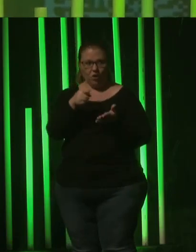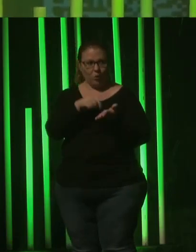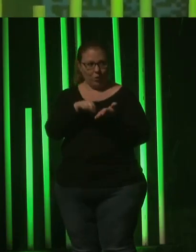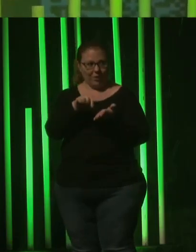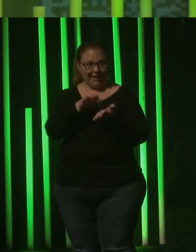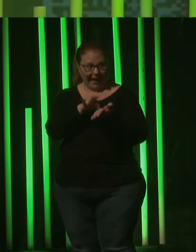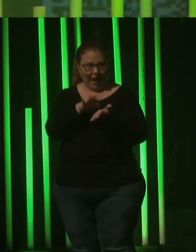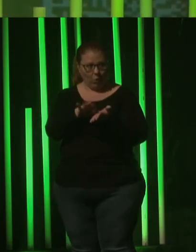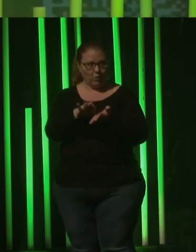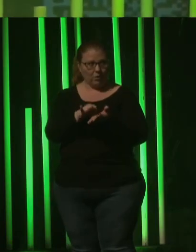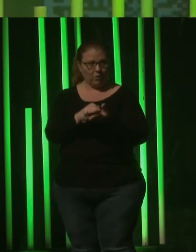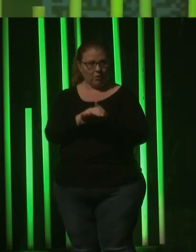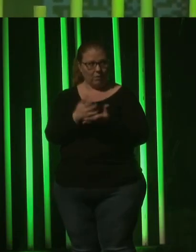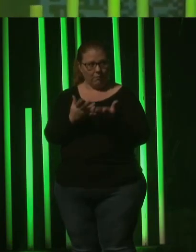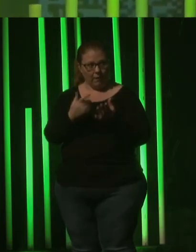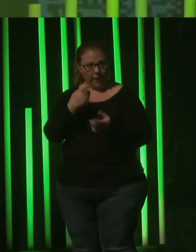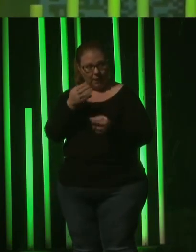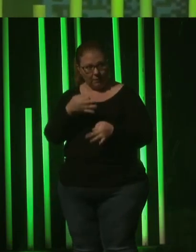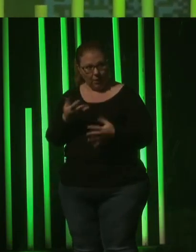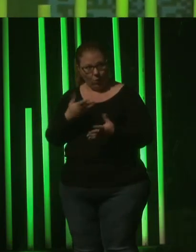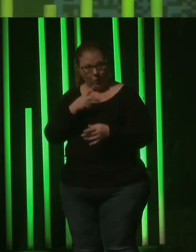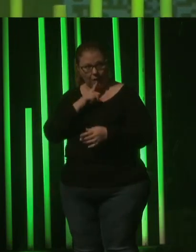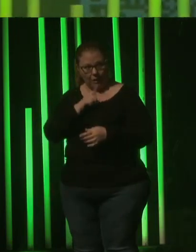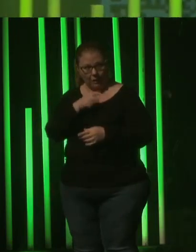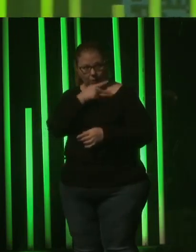Well, maybe I need to tell you what a pronoun is. Is that all right?